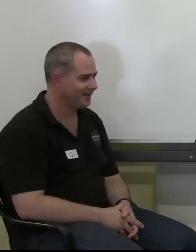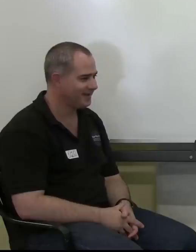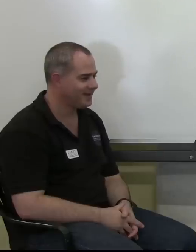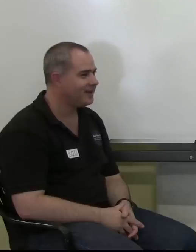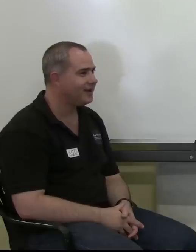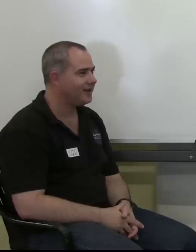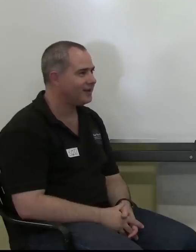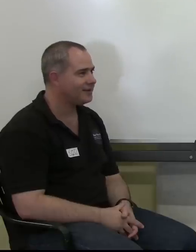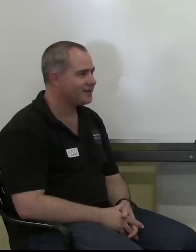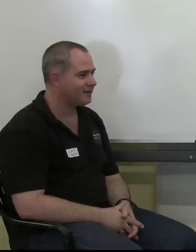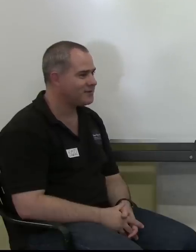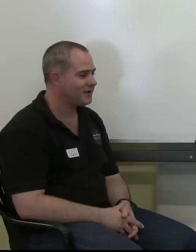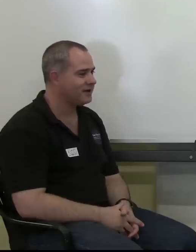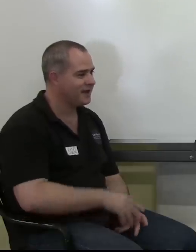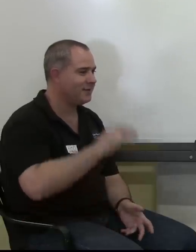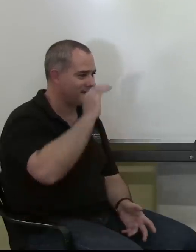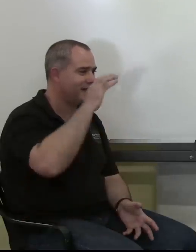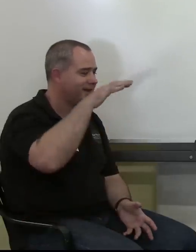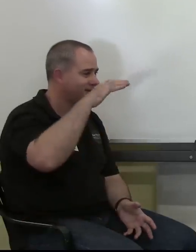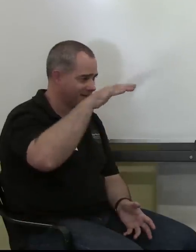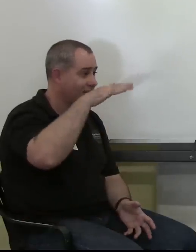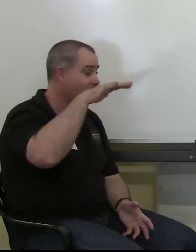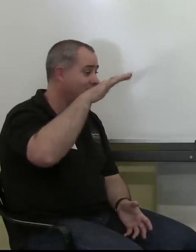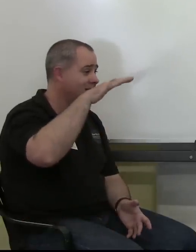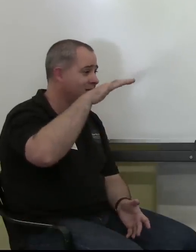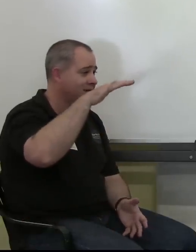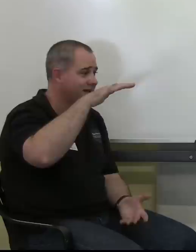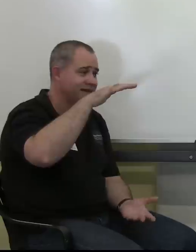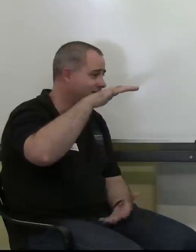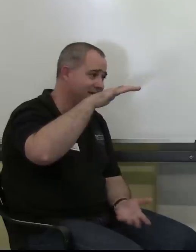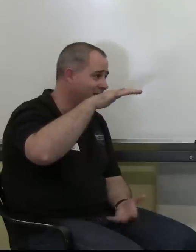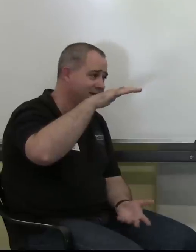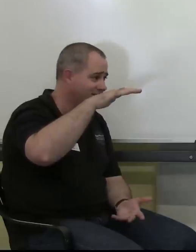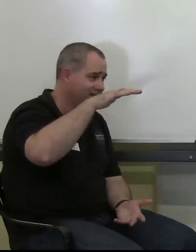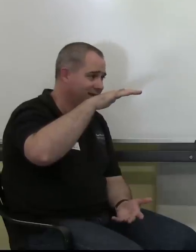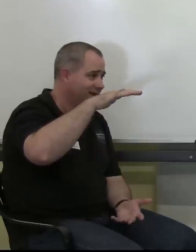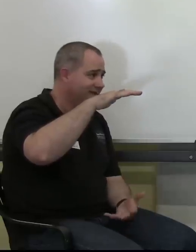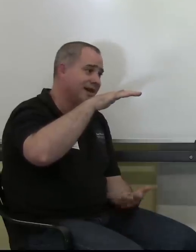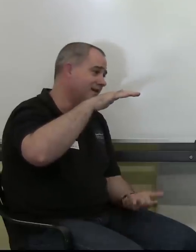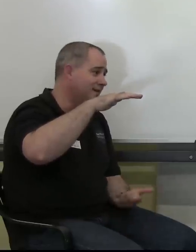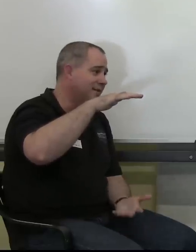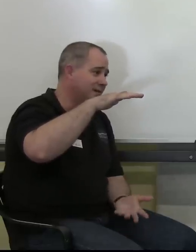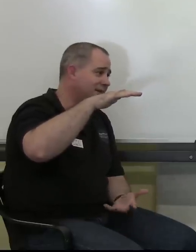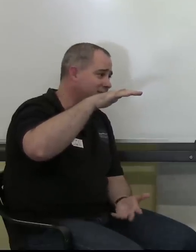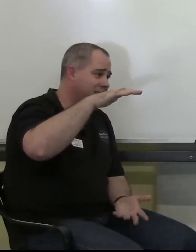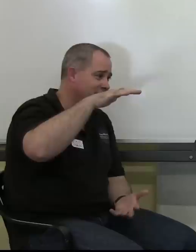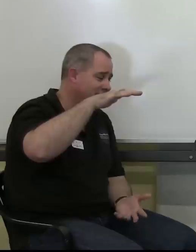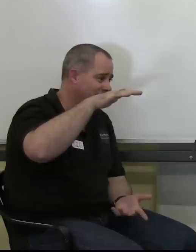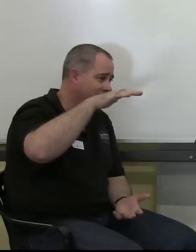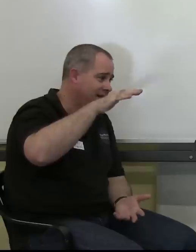Yeah. On a scale from zero to ten, where ten is, I'm ready to do those things, and zero is, nah, I'm happy to procrastinate for another ten